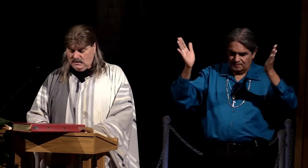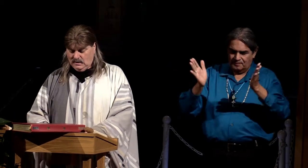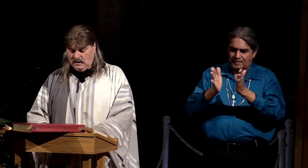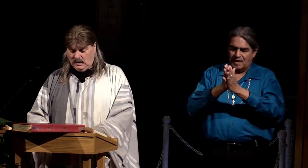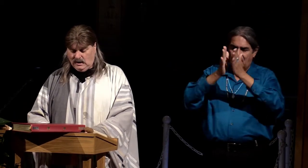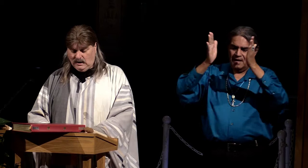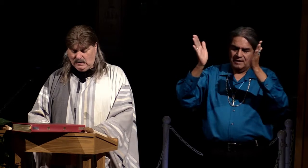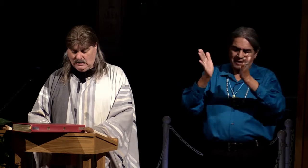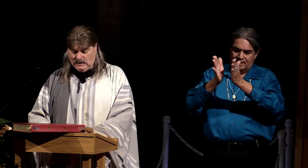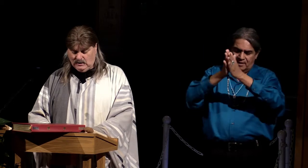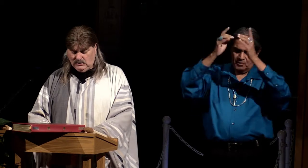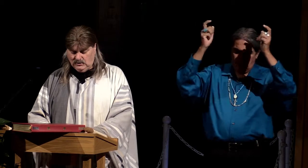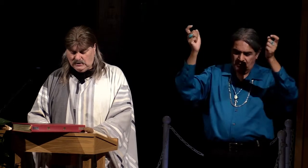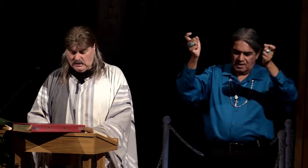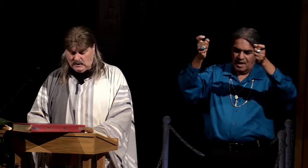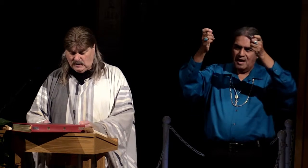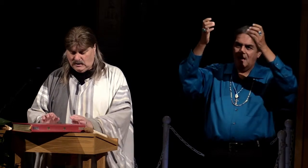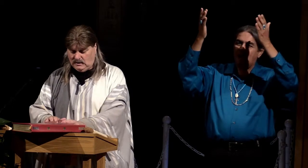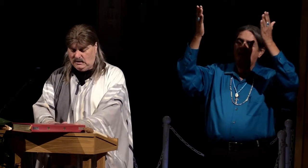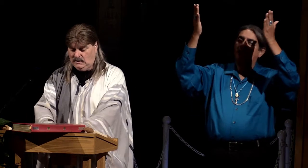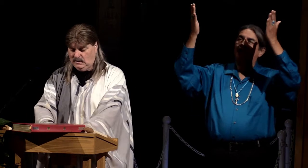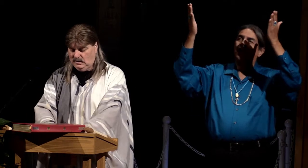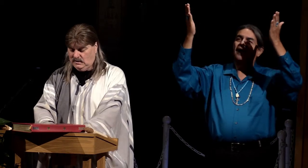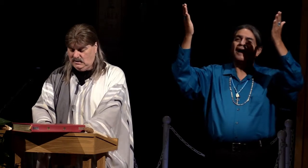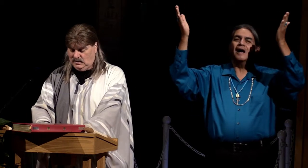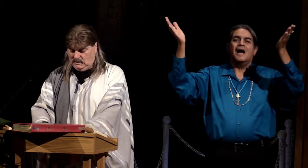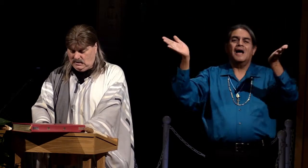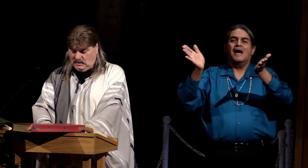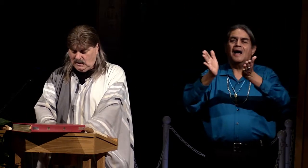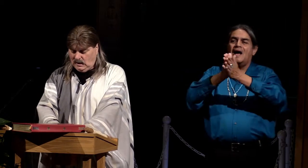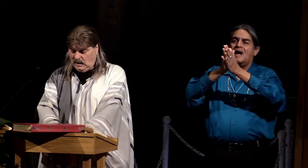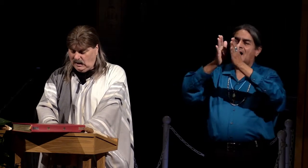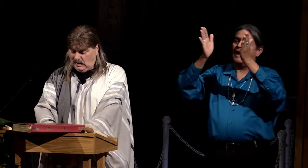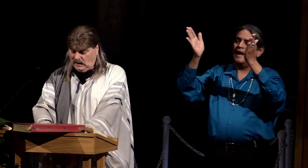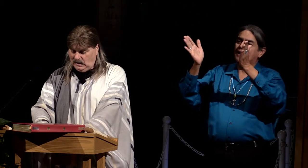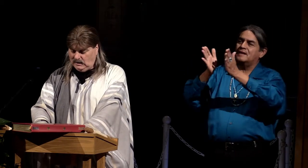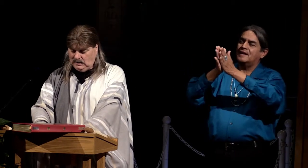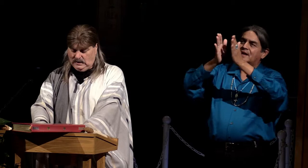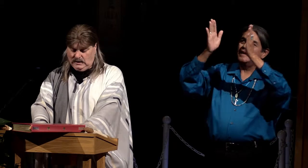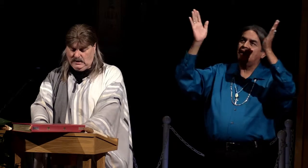Hallelujah. Hallelujah.